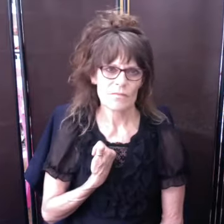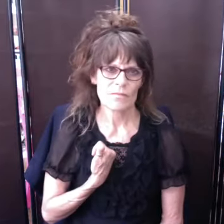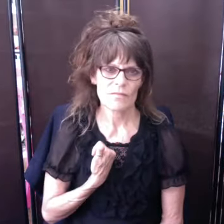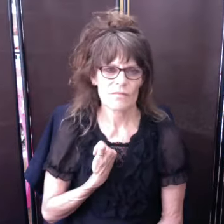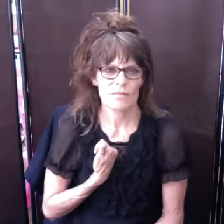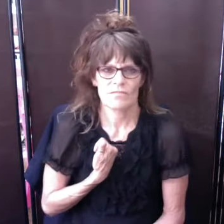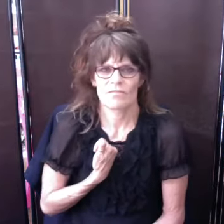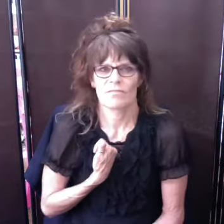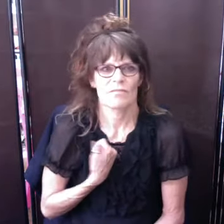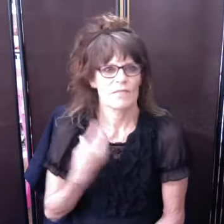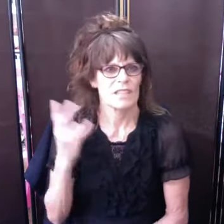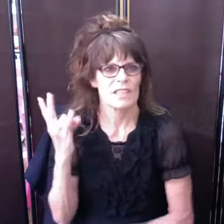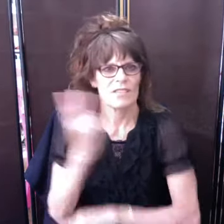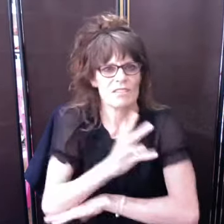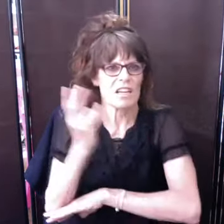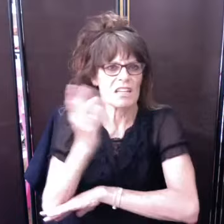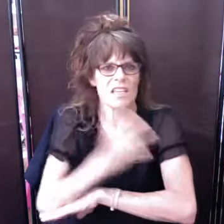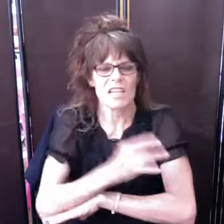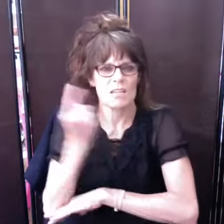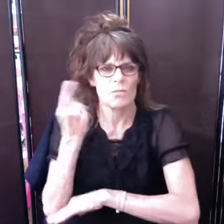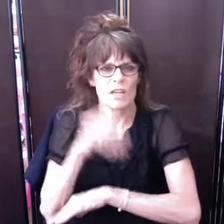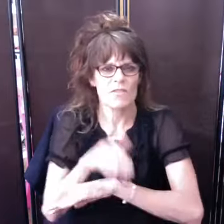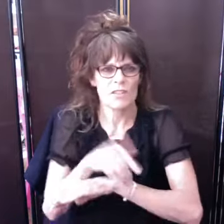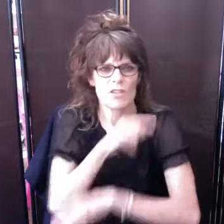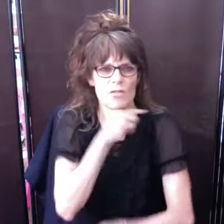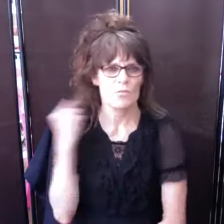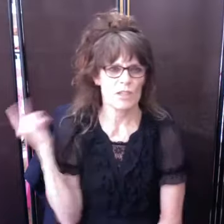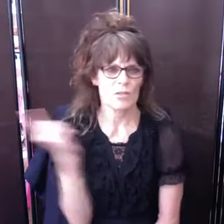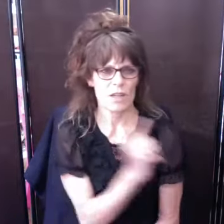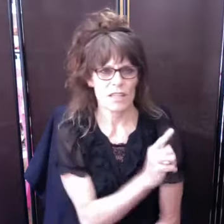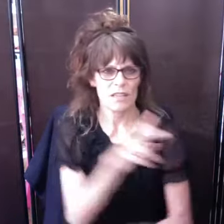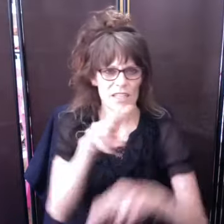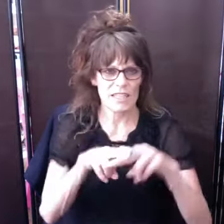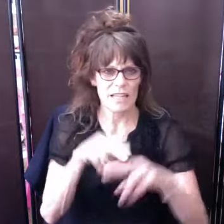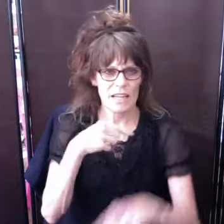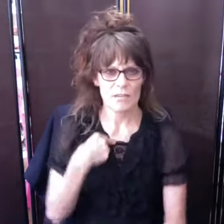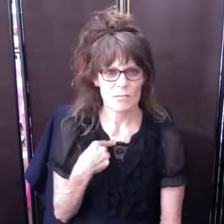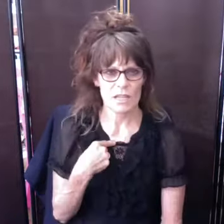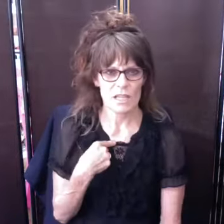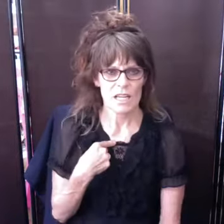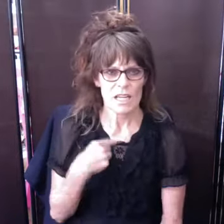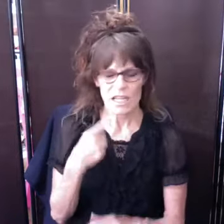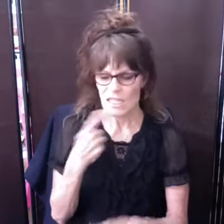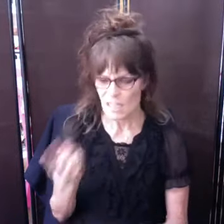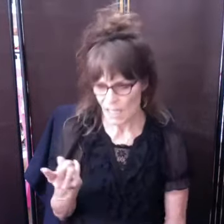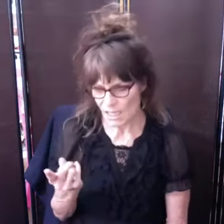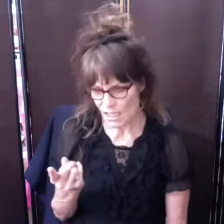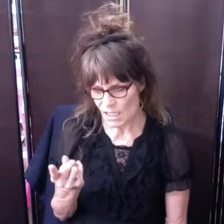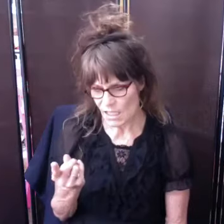8 days. And then one afternoon, they sent a priest up that hall, and he sat down next to me and gave me a little prayer card and said, think good thoughts about your mother. And that's the way they let me know